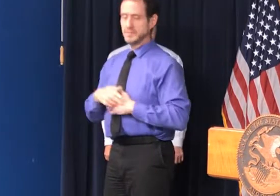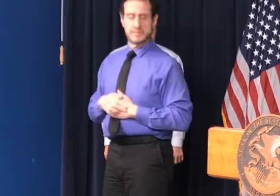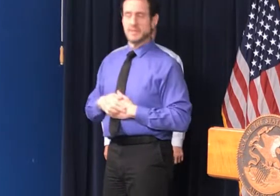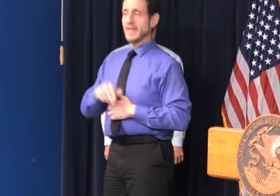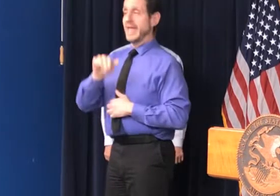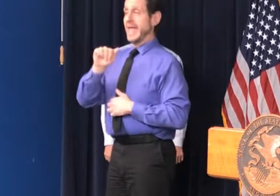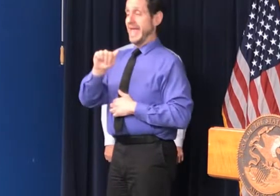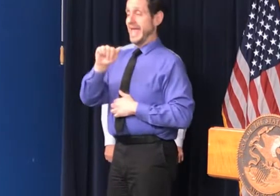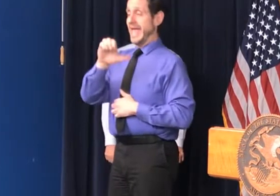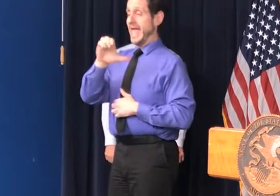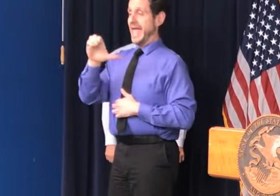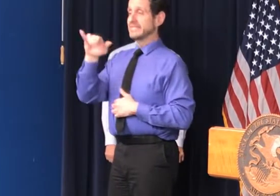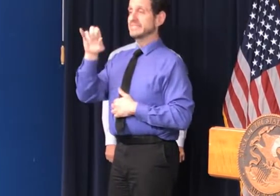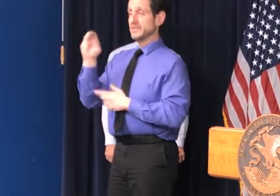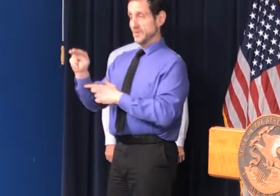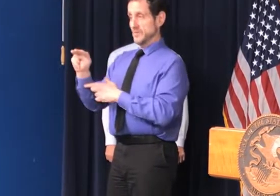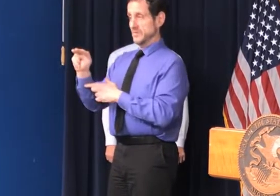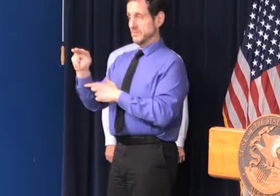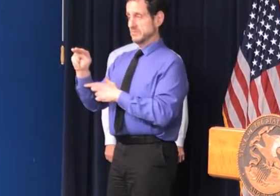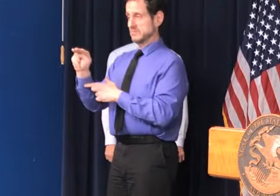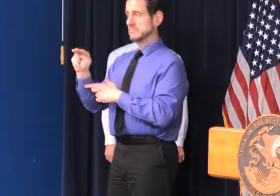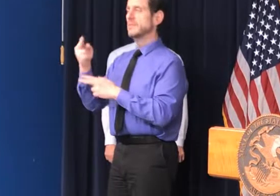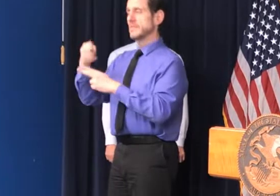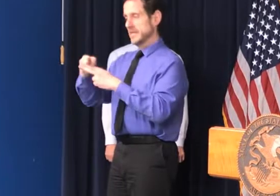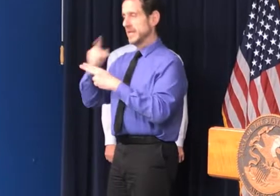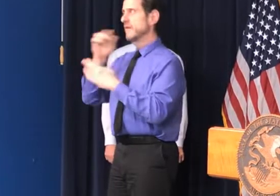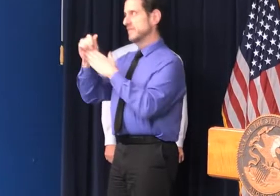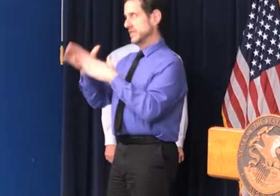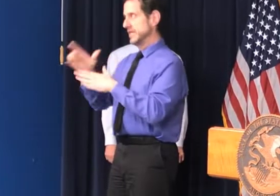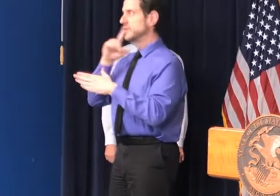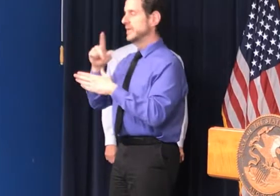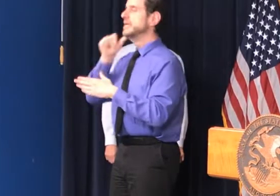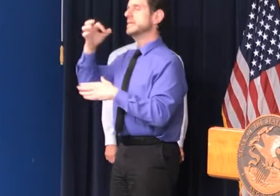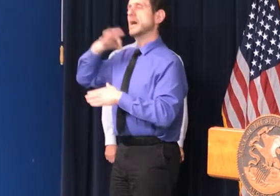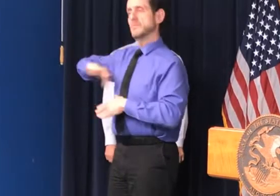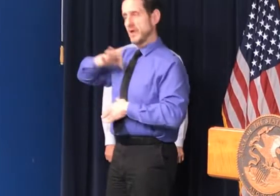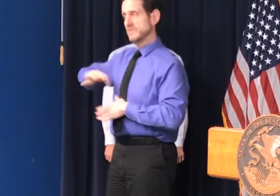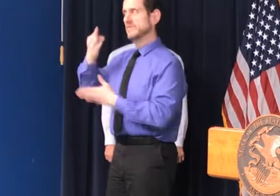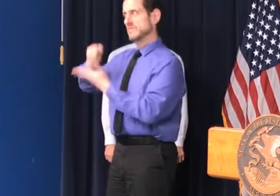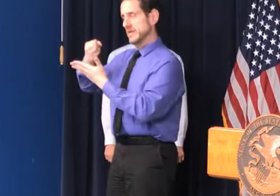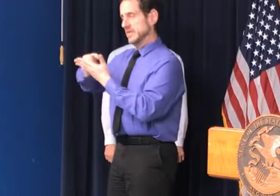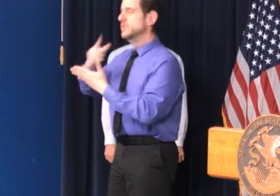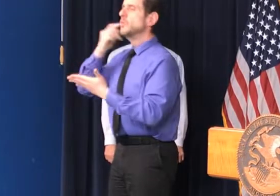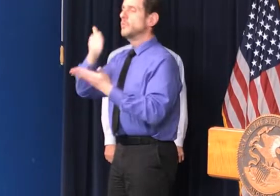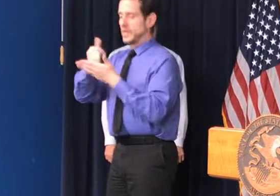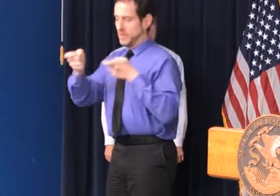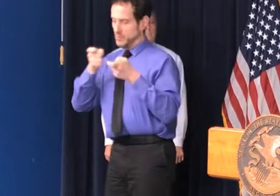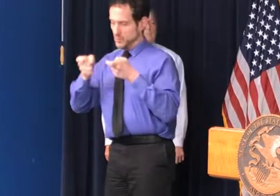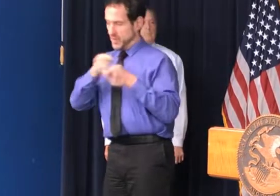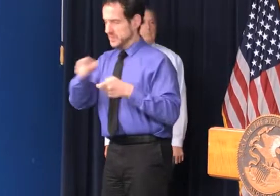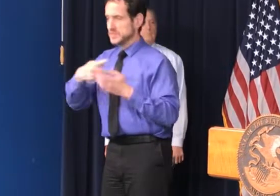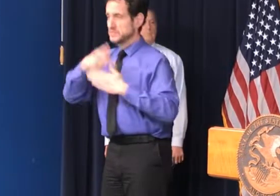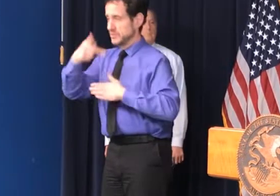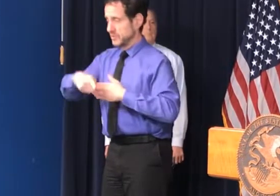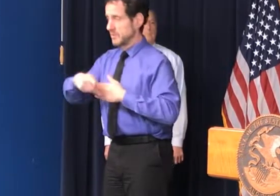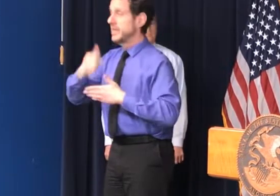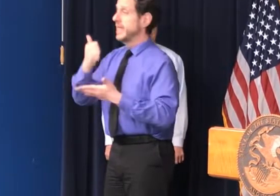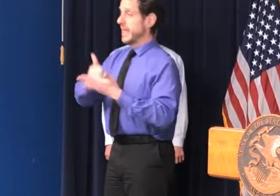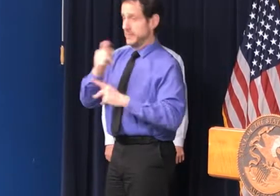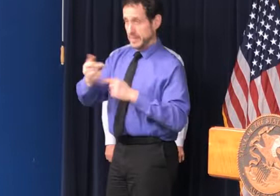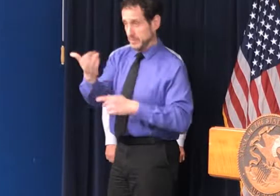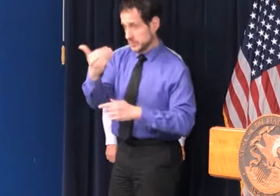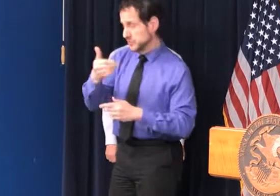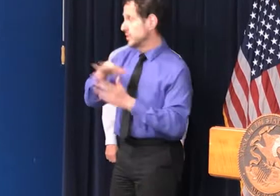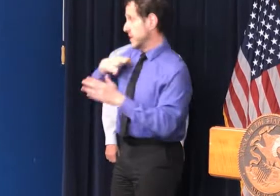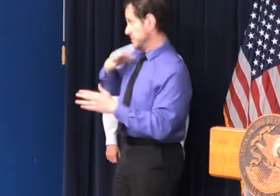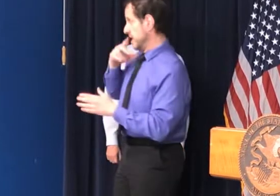a global leader in nonprofit microfinance, will help administer this program and assist applicants through